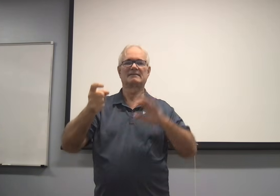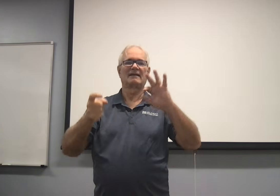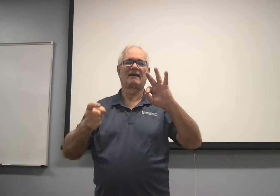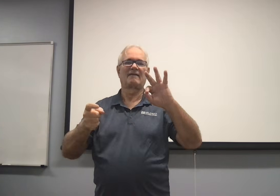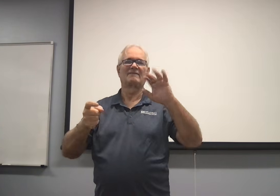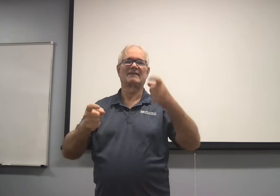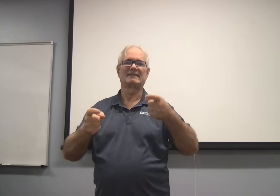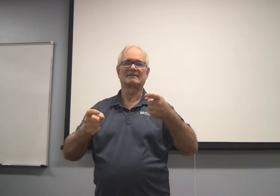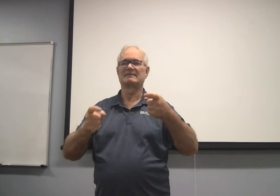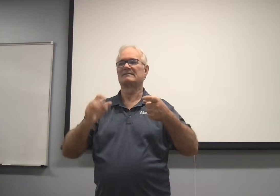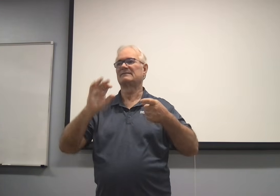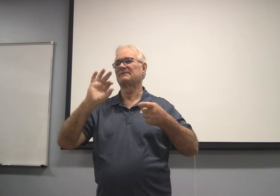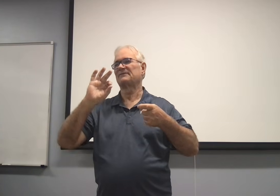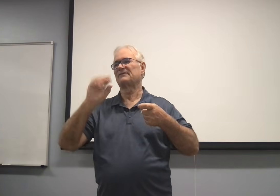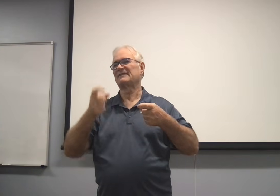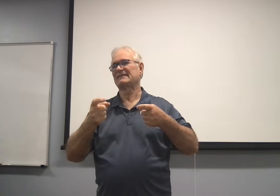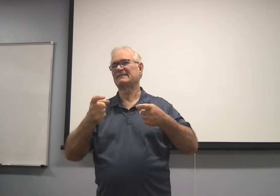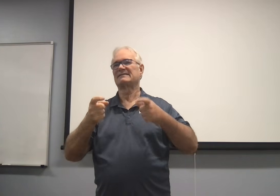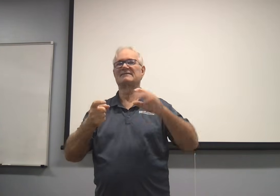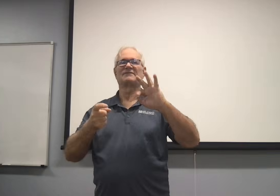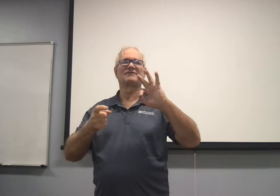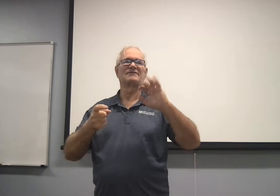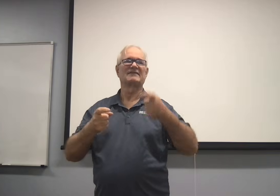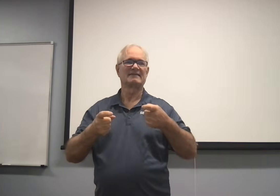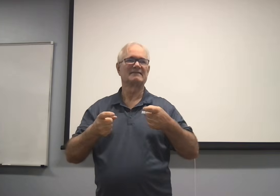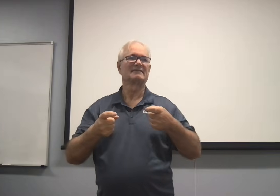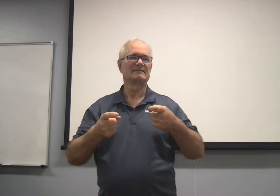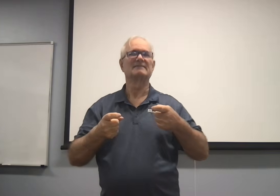FX, FX on either hand.